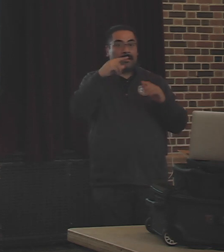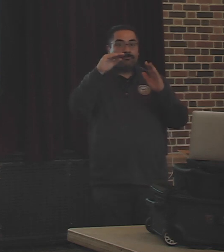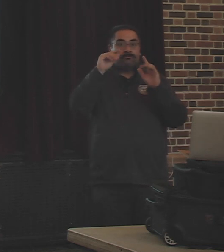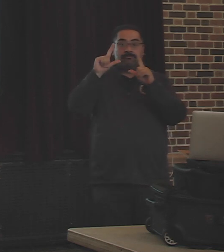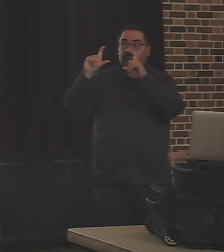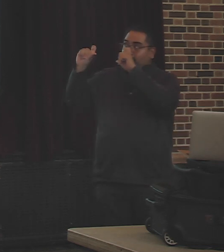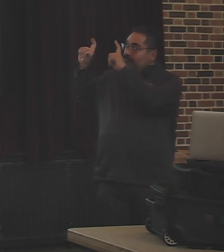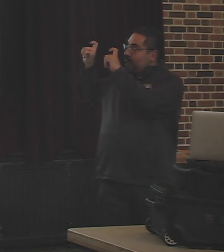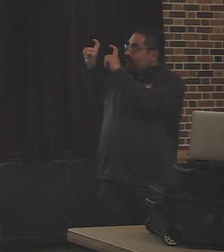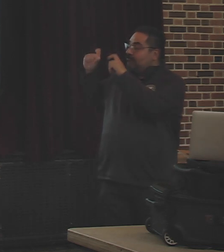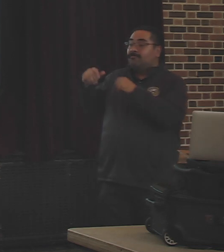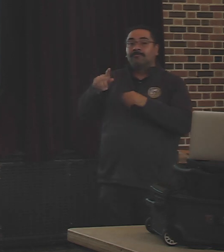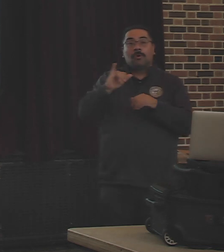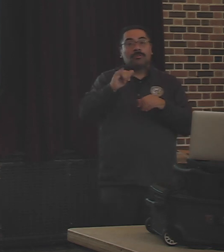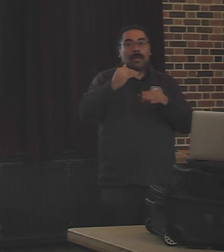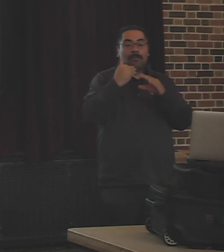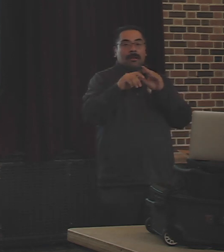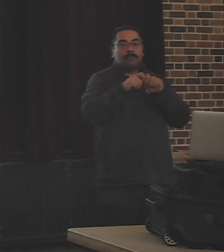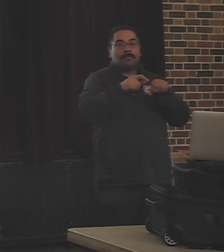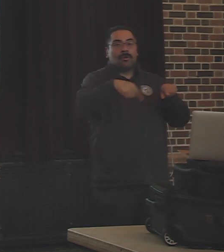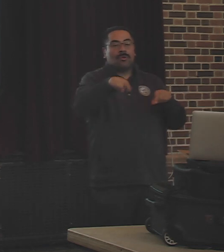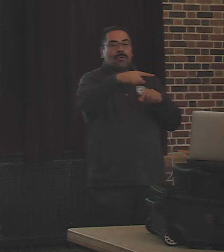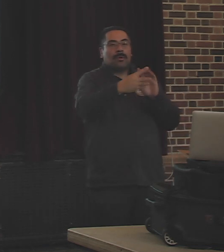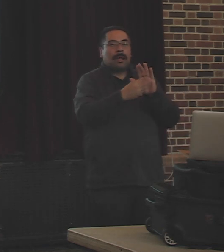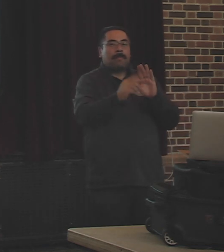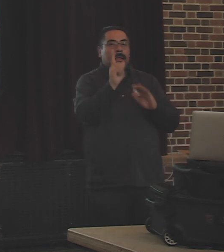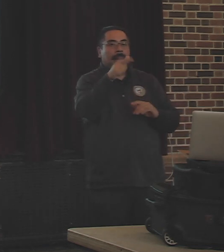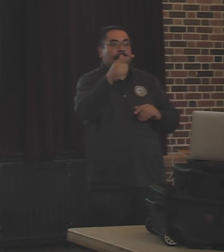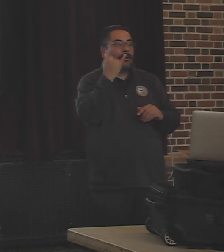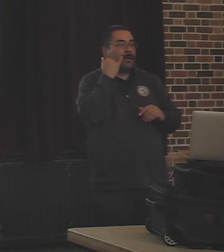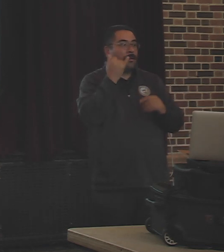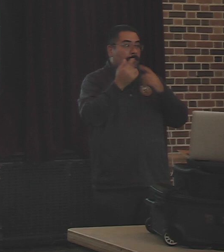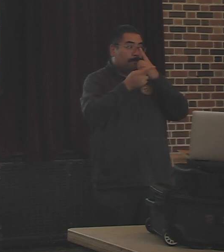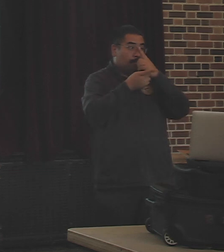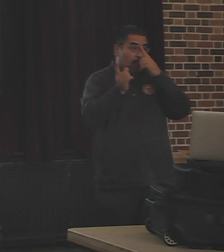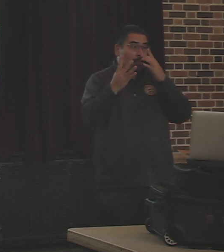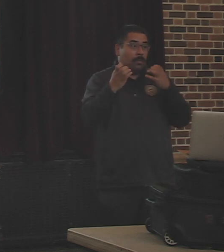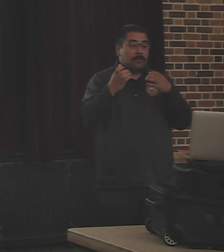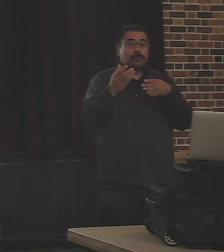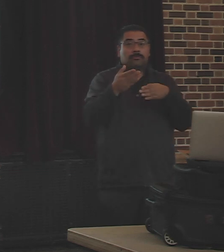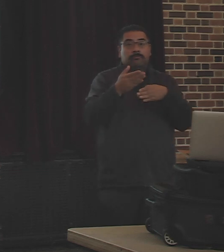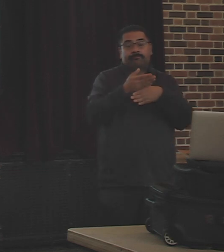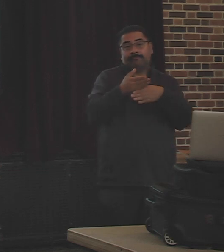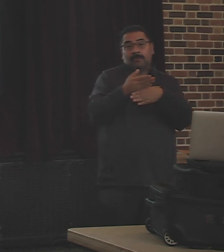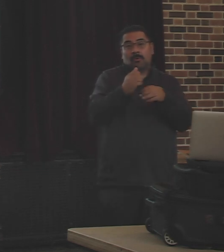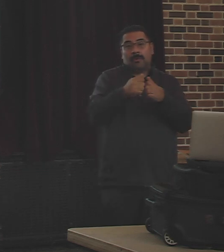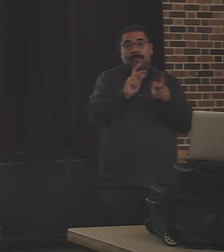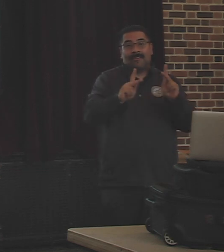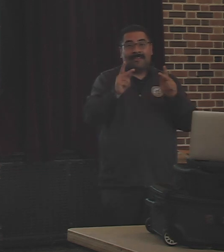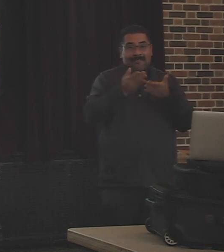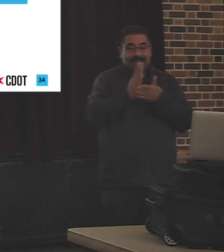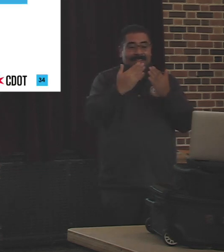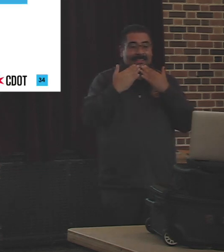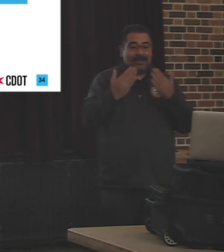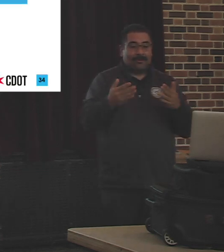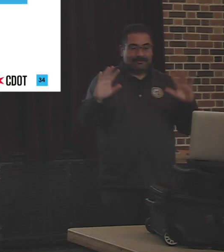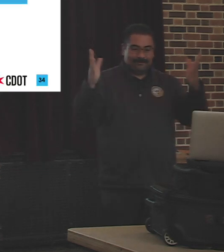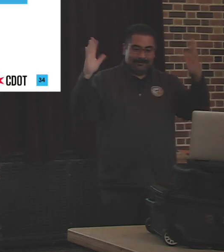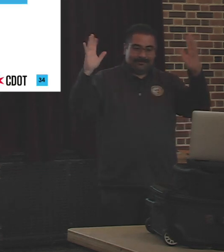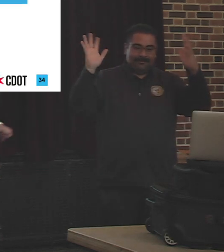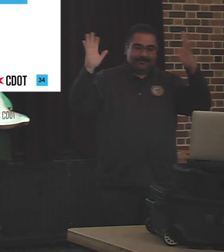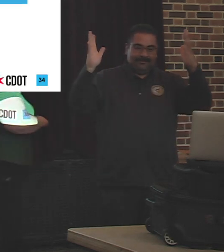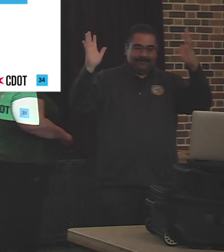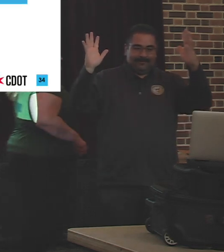out, and I could also email you a copy of this later if you wanted to distribute it. All right, thank you.